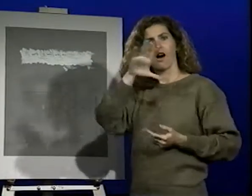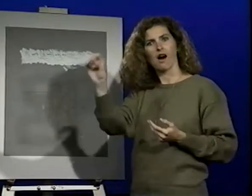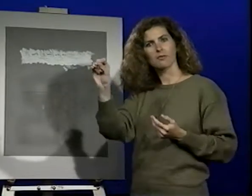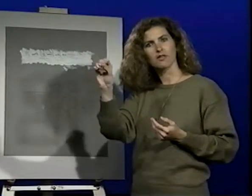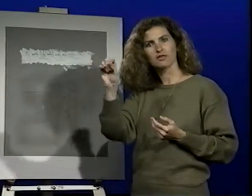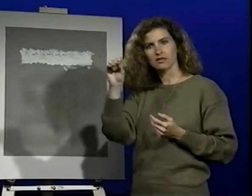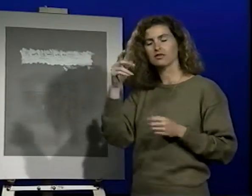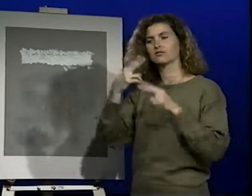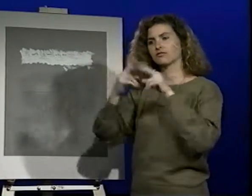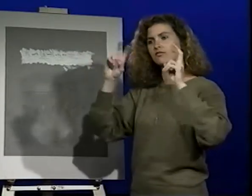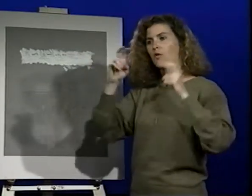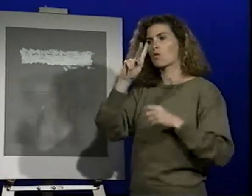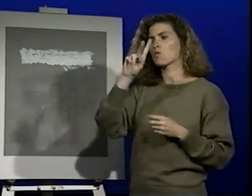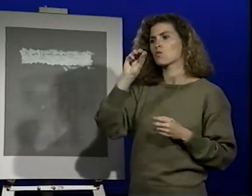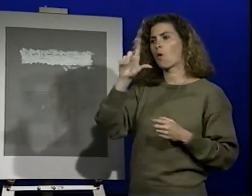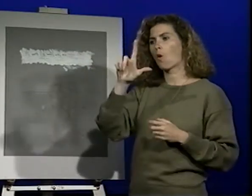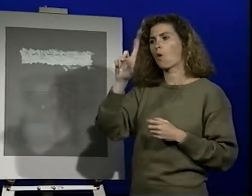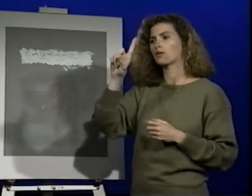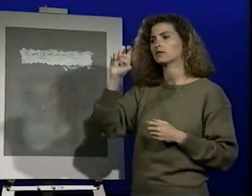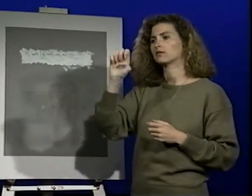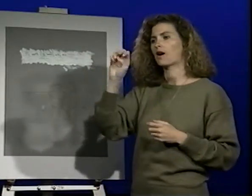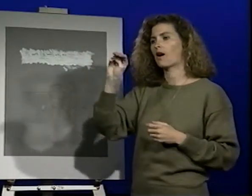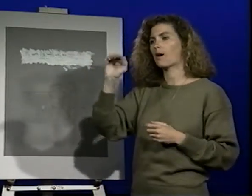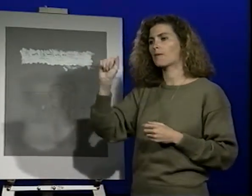and he was put into a dance company